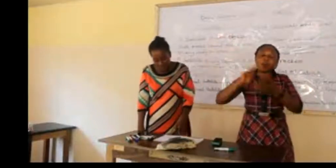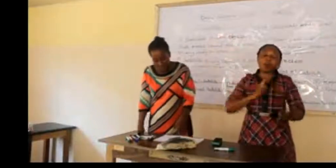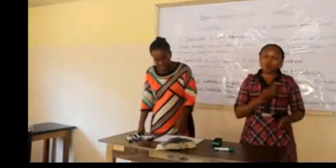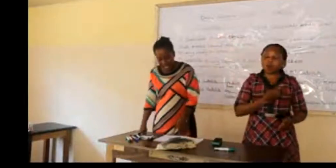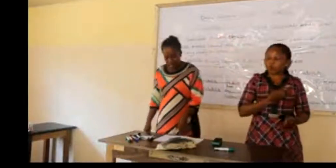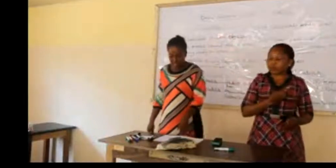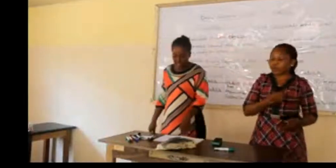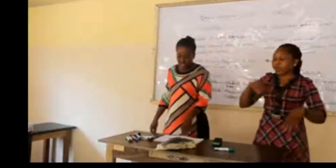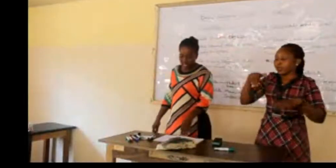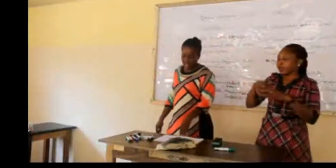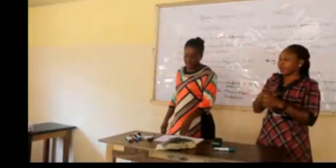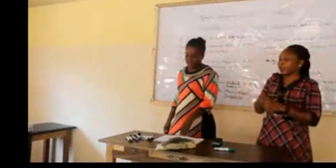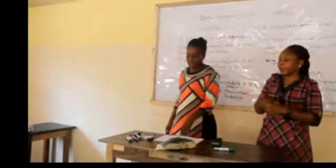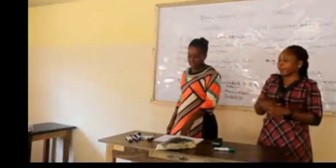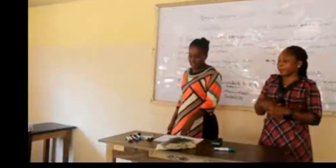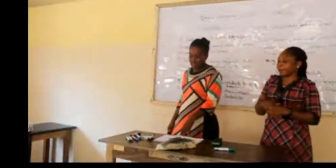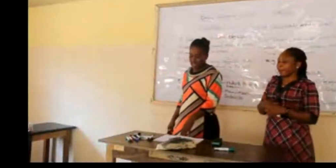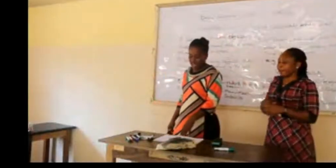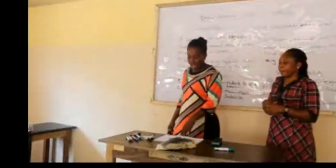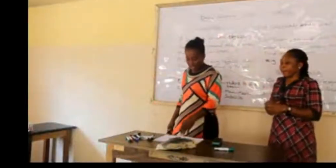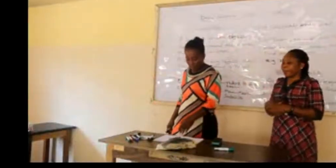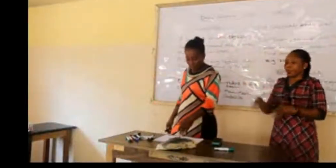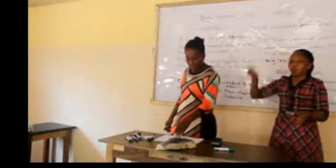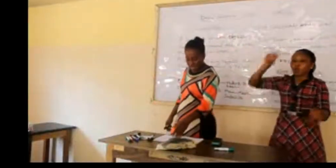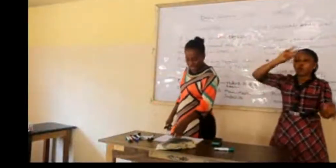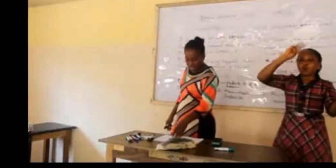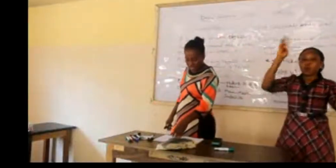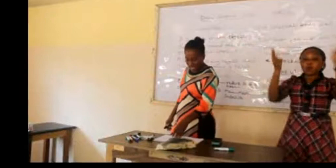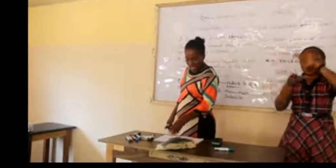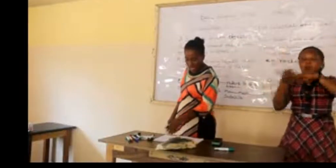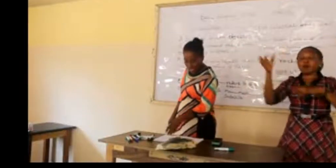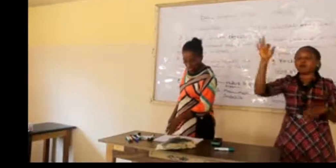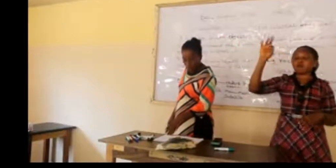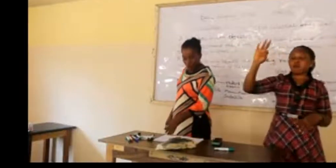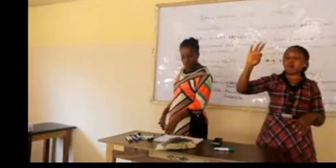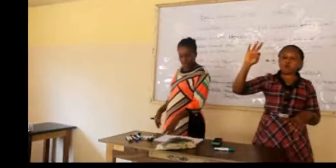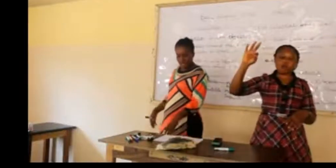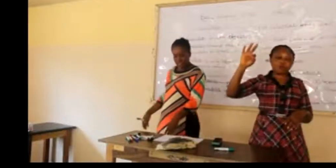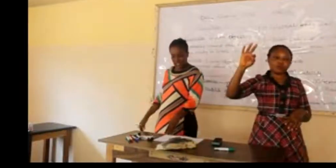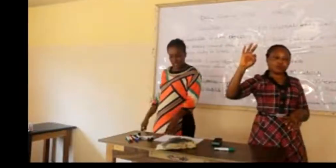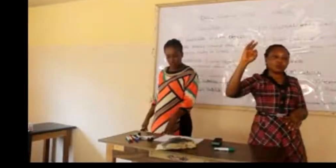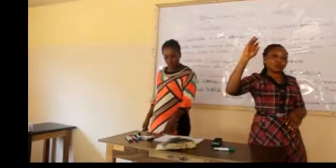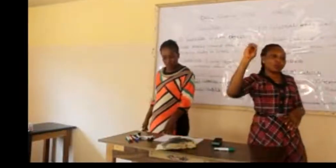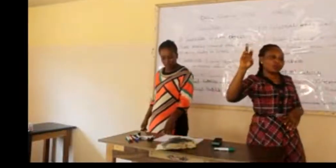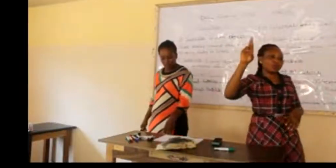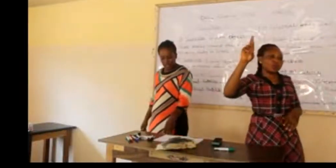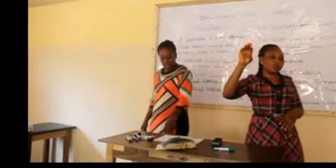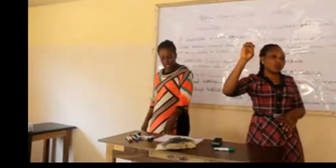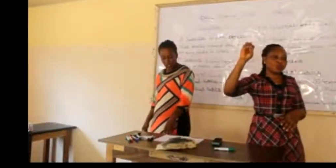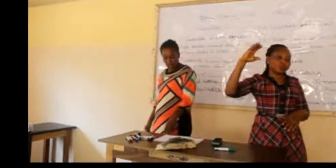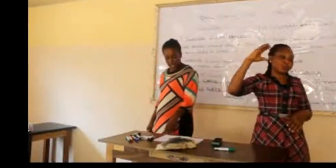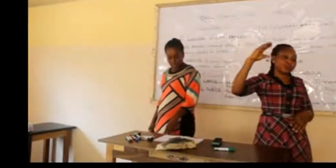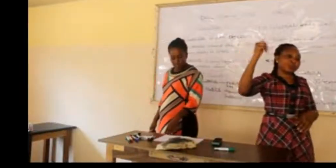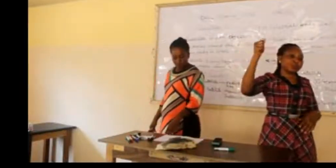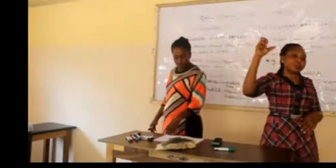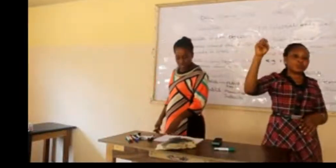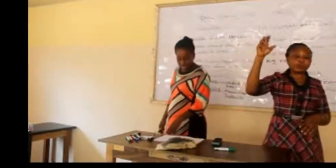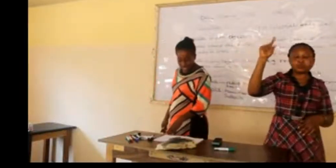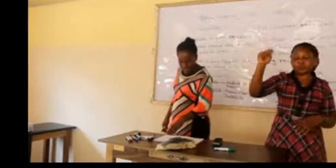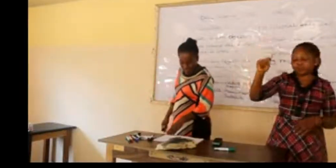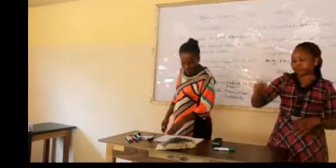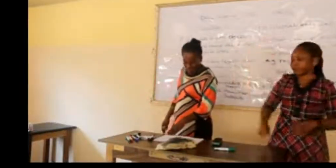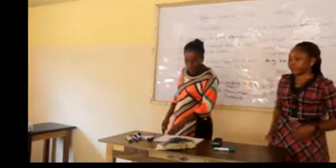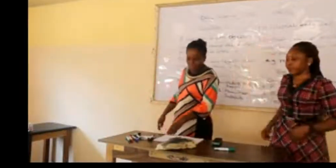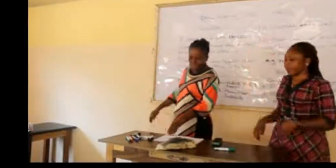using astronomical satellite. An astronomical satellite like Hubble Space Telescope in space is used